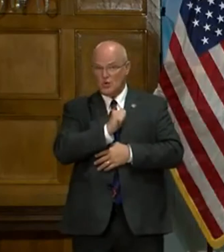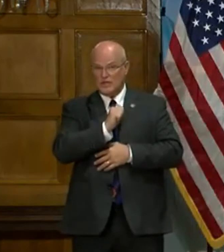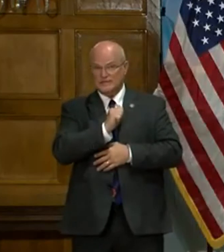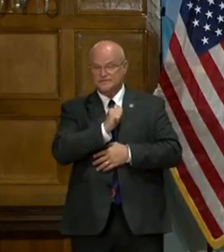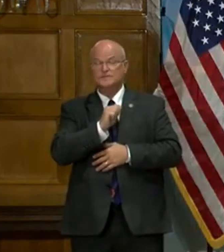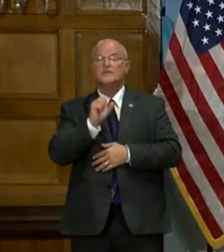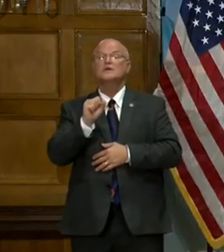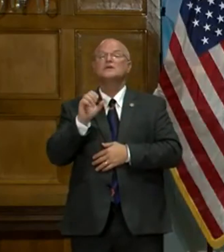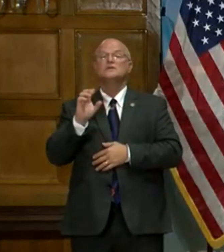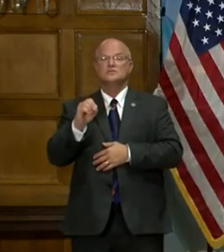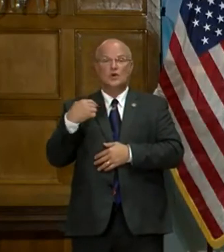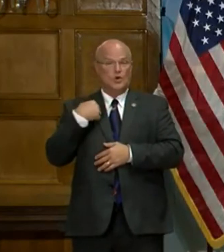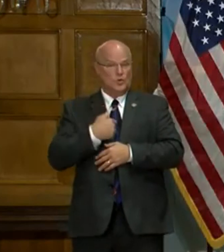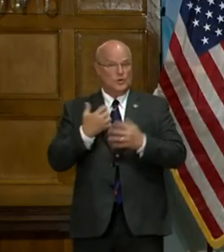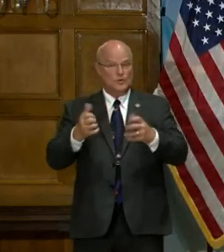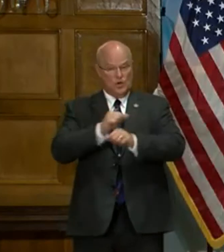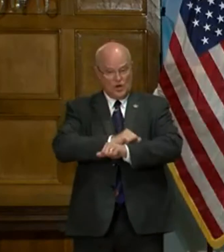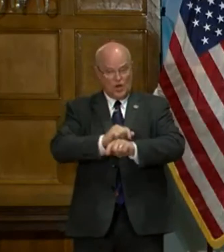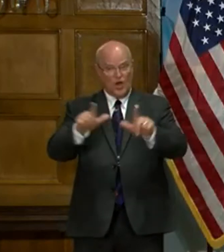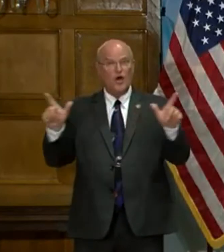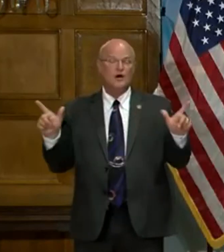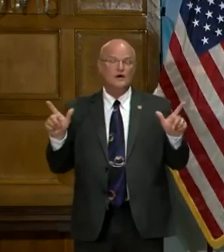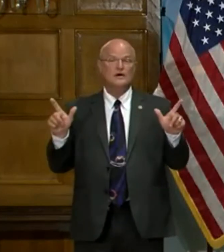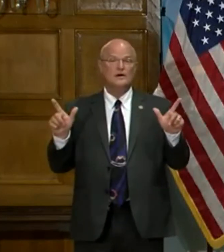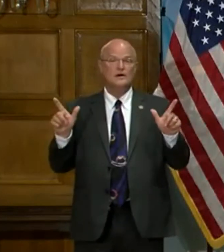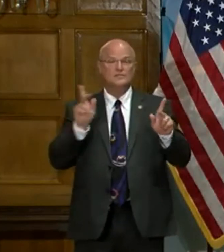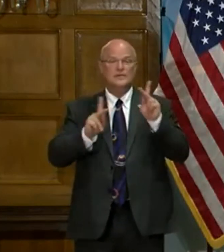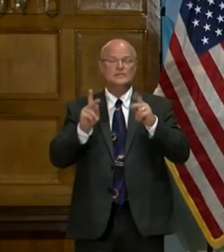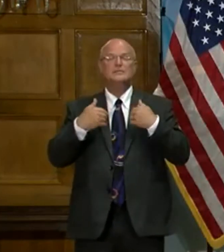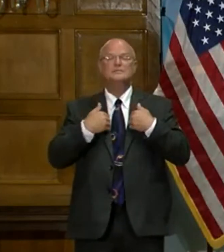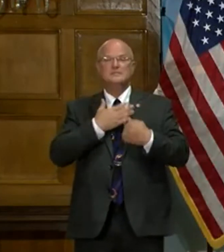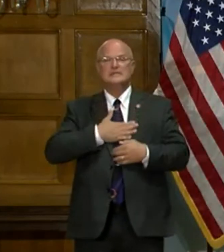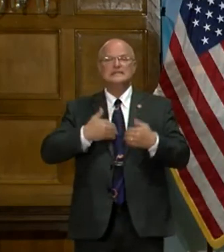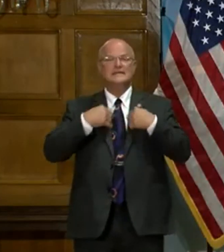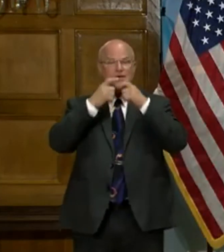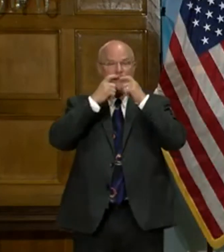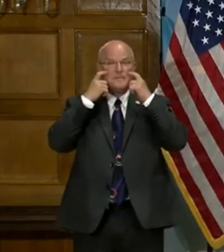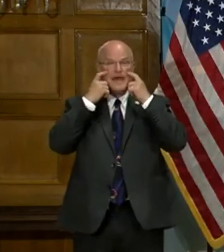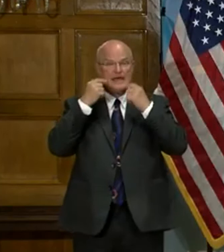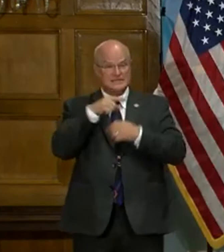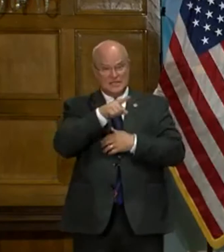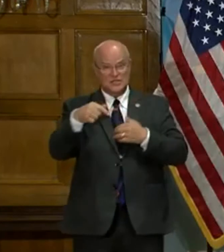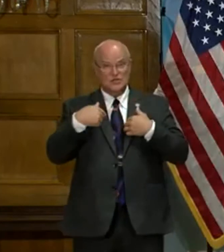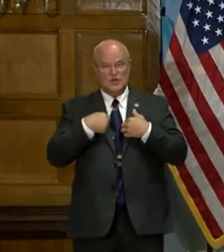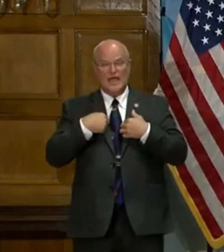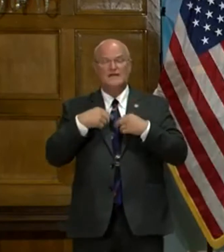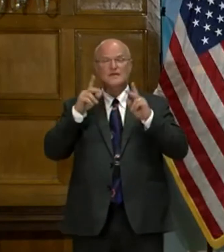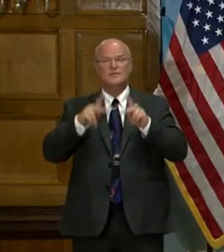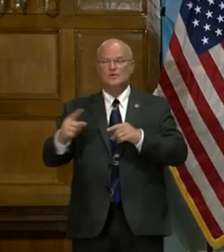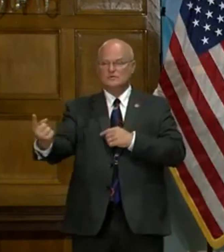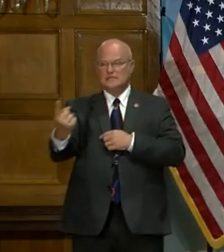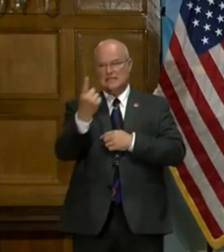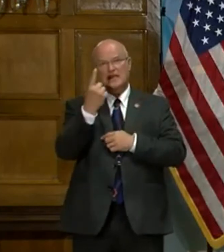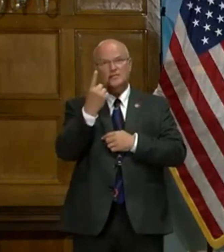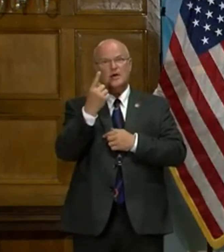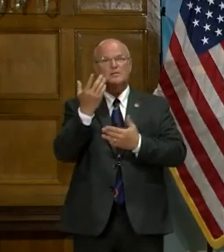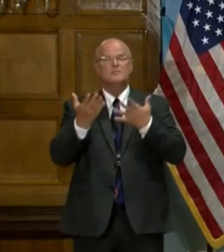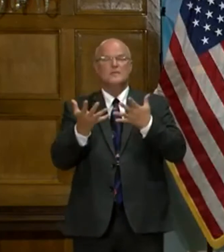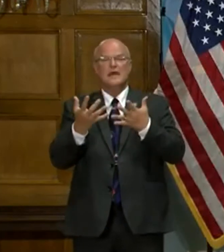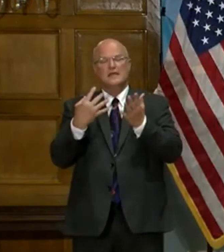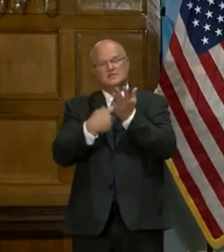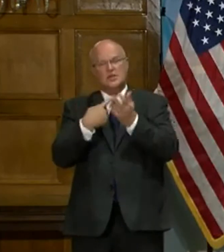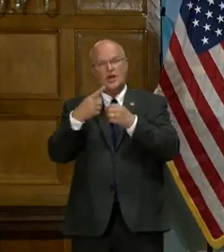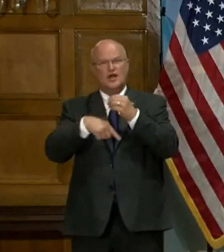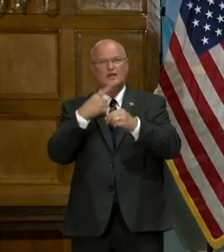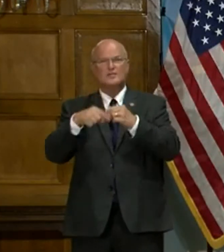And so we want all of them to wear a mask, and as you have a canvasser that might want